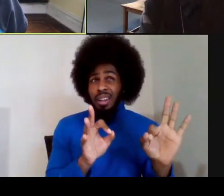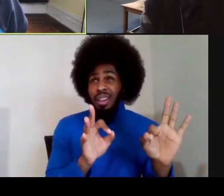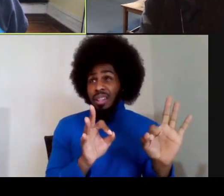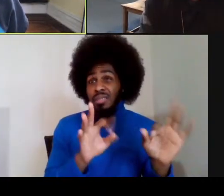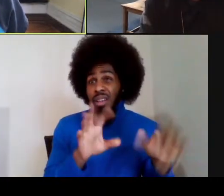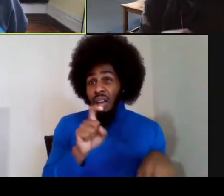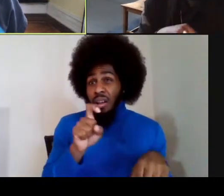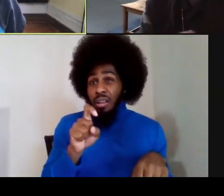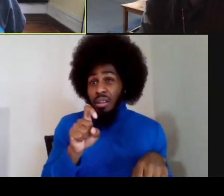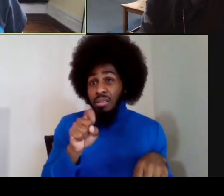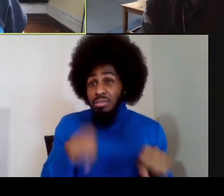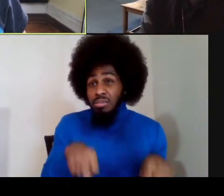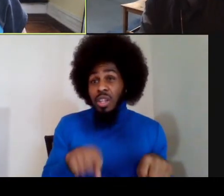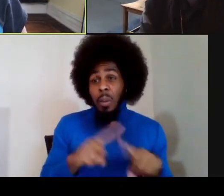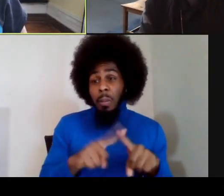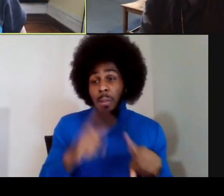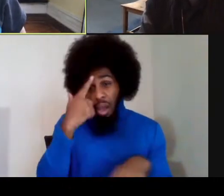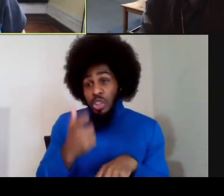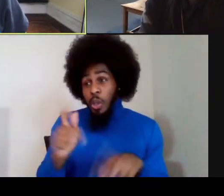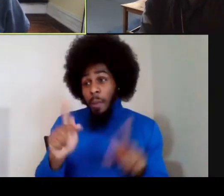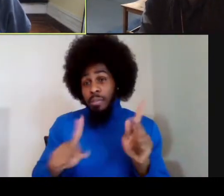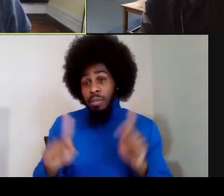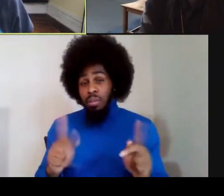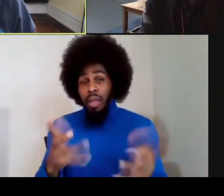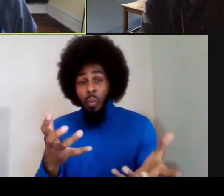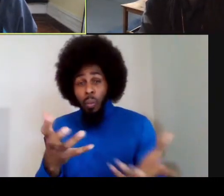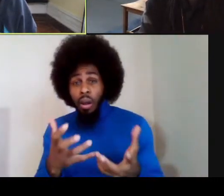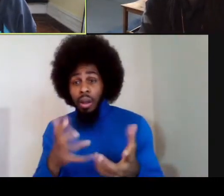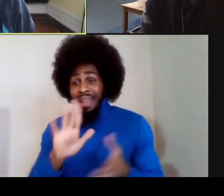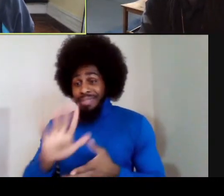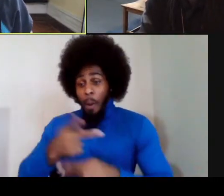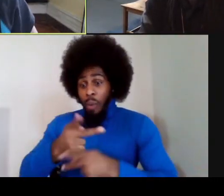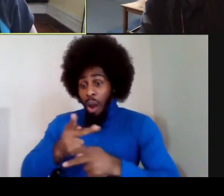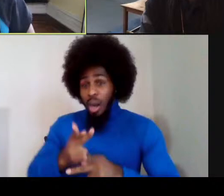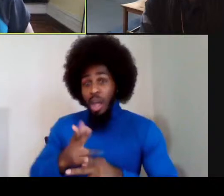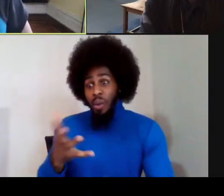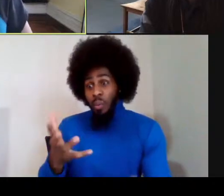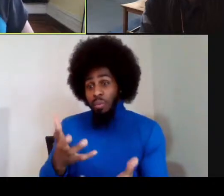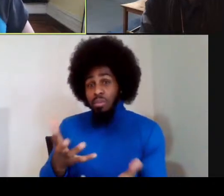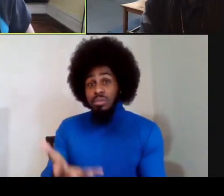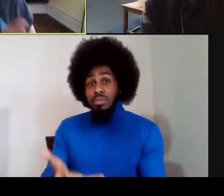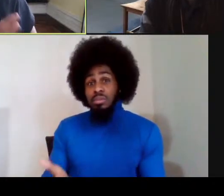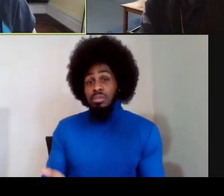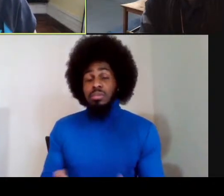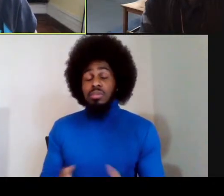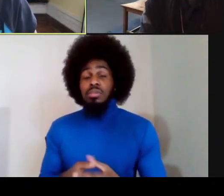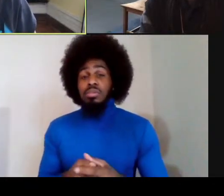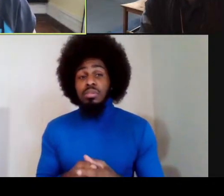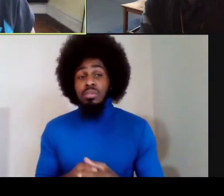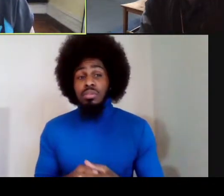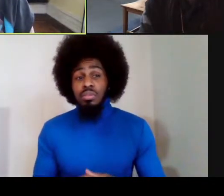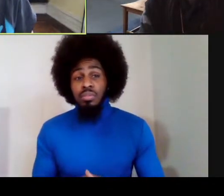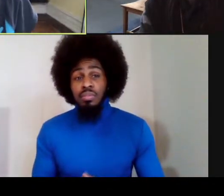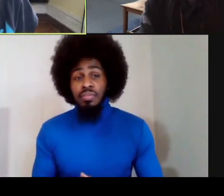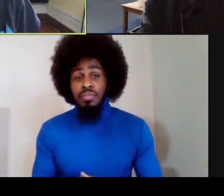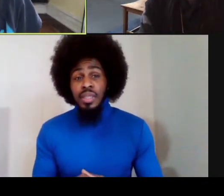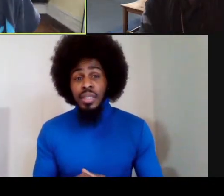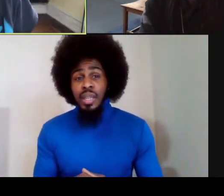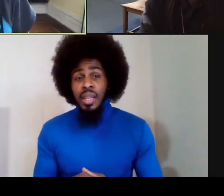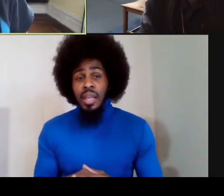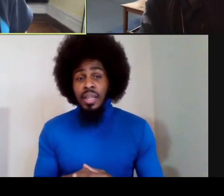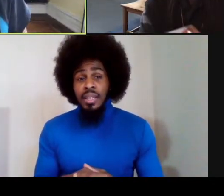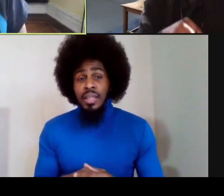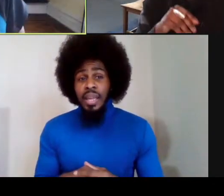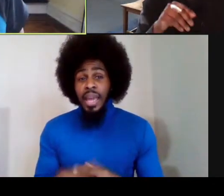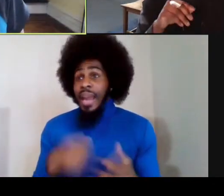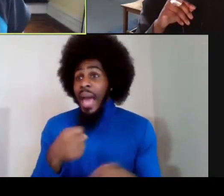products, you know? They want their products. And at that time, it was like, I had made so much work. You see what I'm saying?